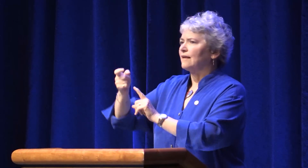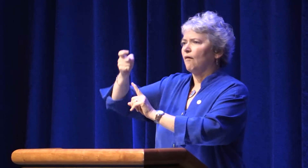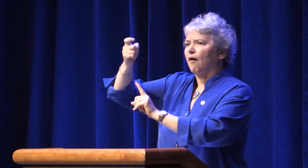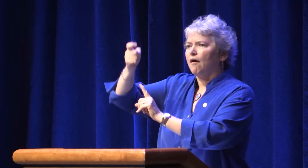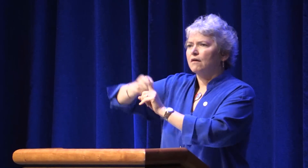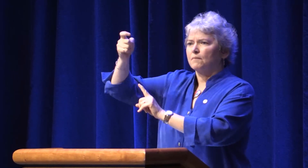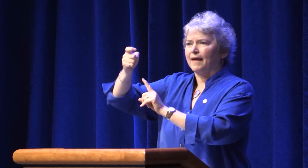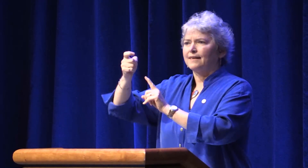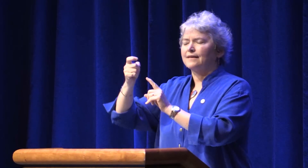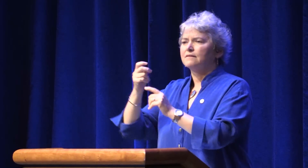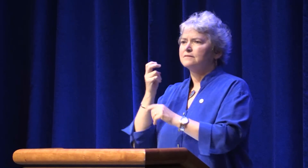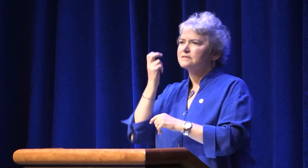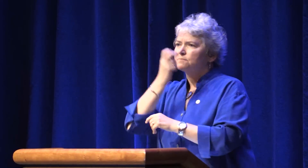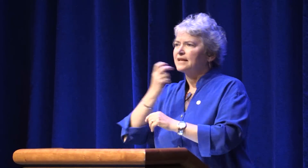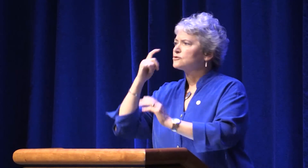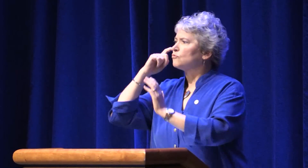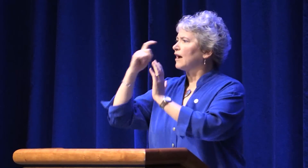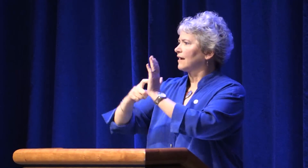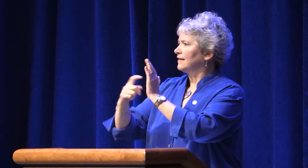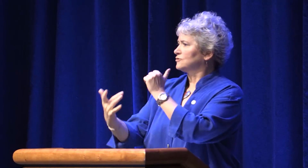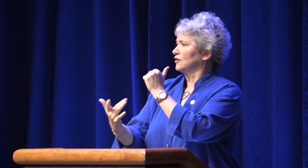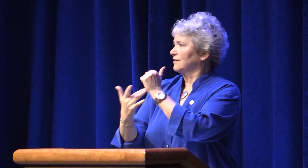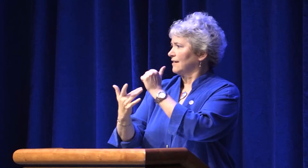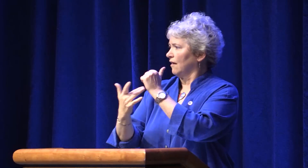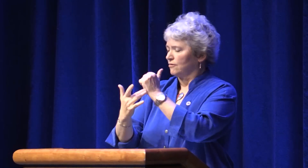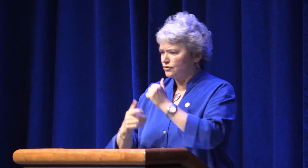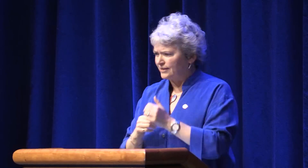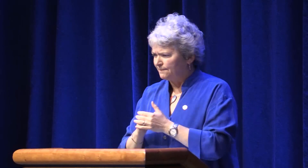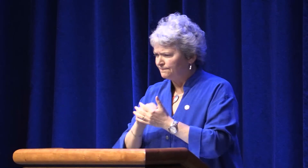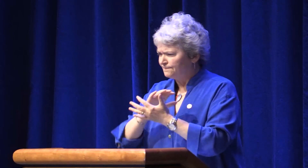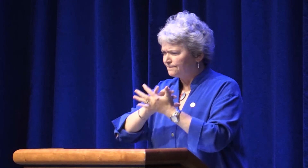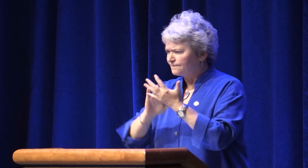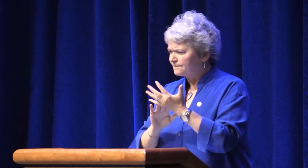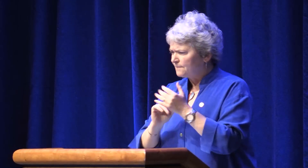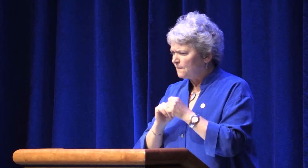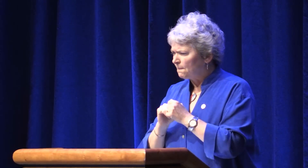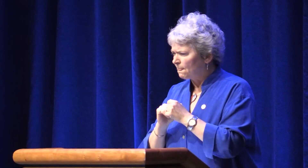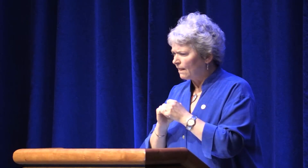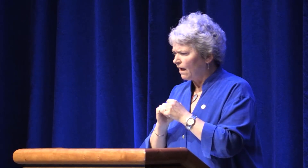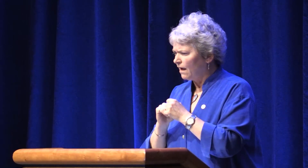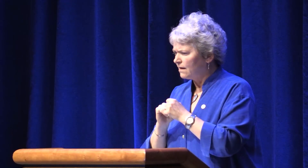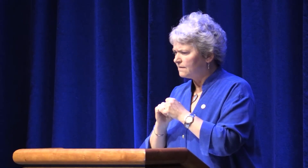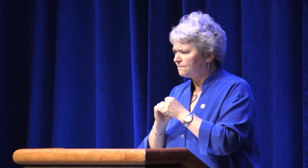with high-quality ASR, automatic speech recognition captioning.